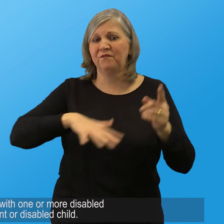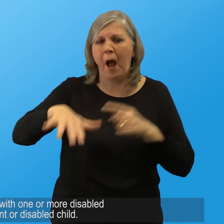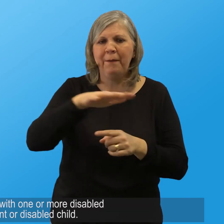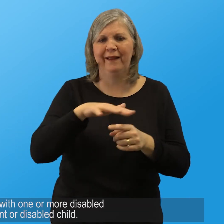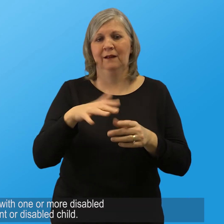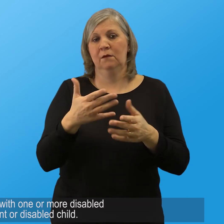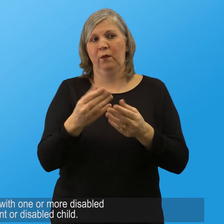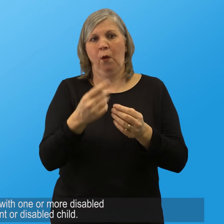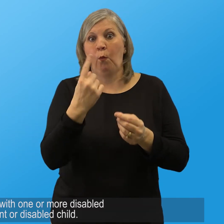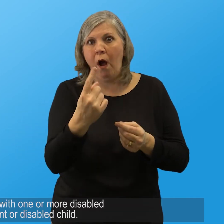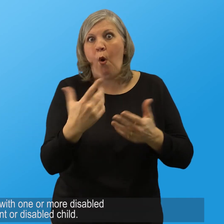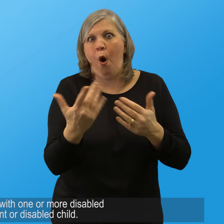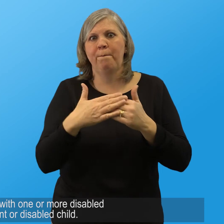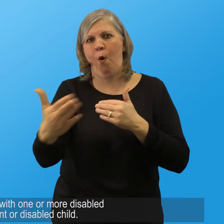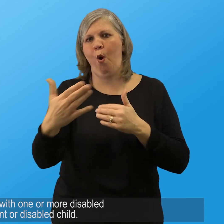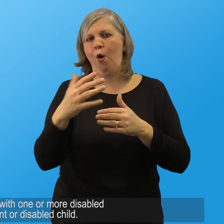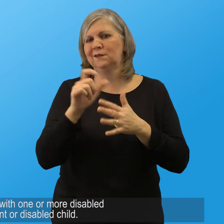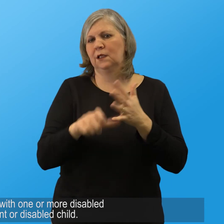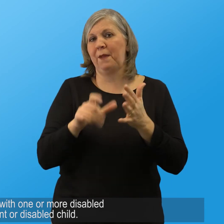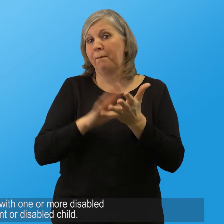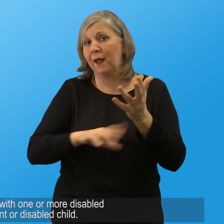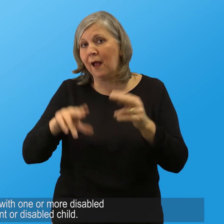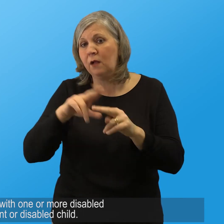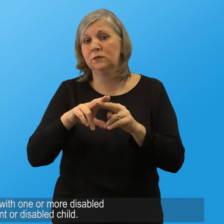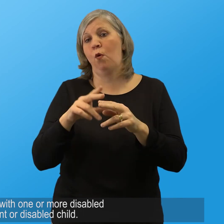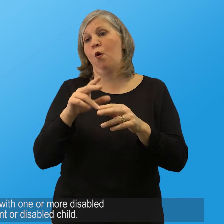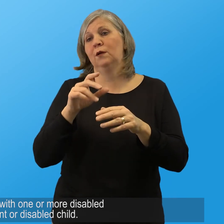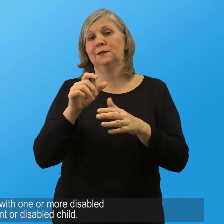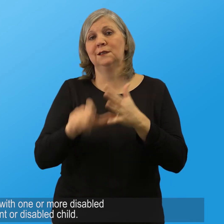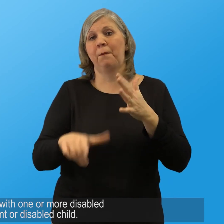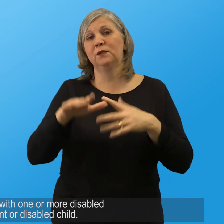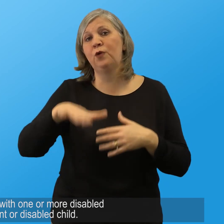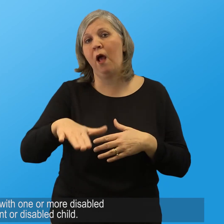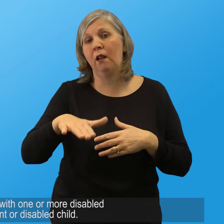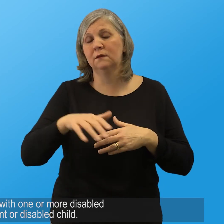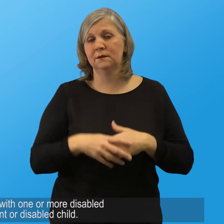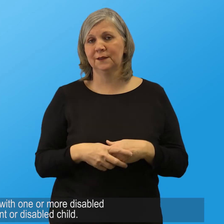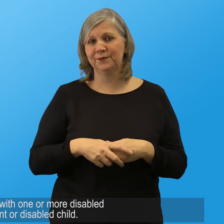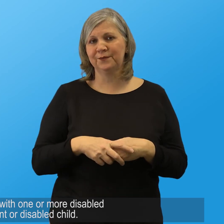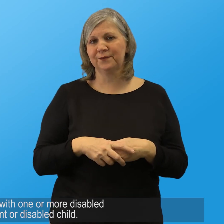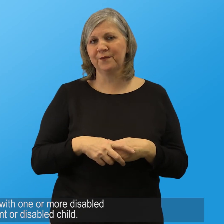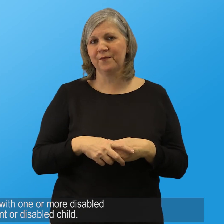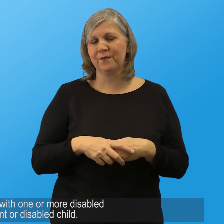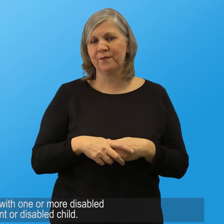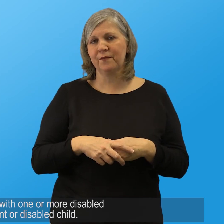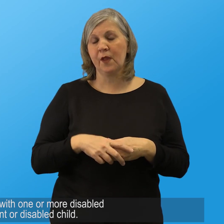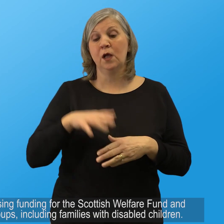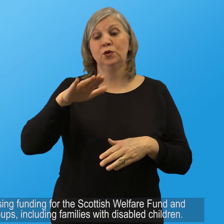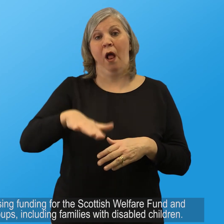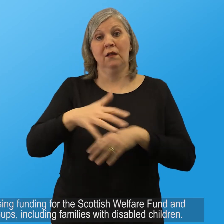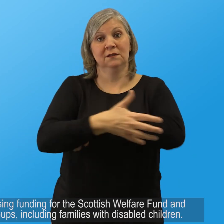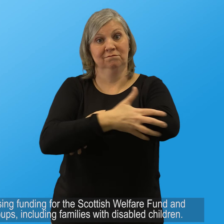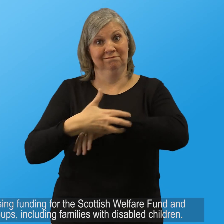Similar to the child payment for families with one or more disabled parents or disabled child.